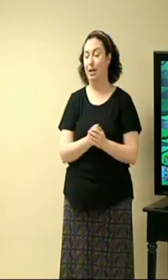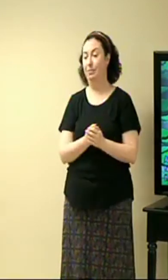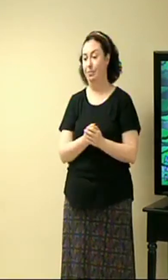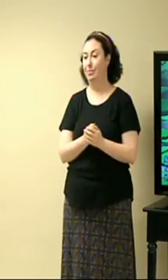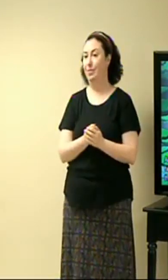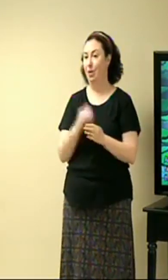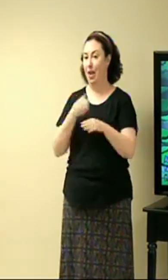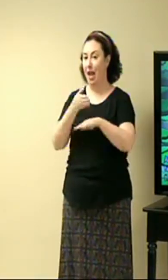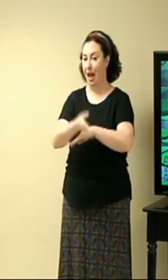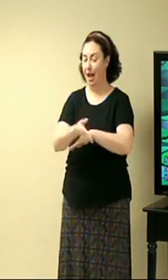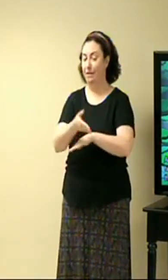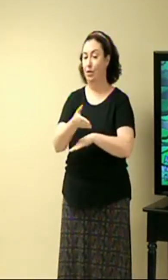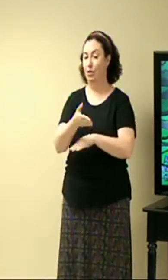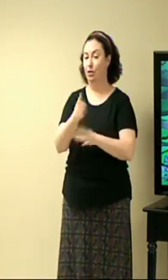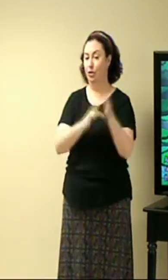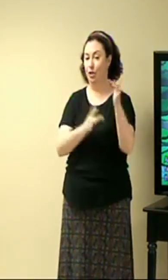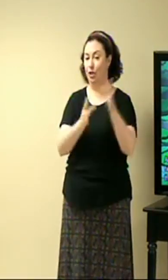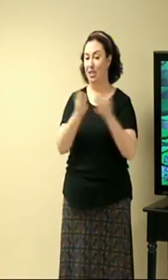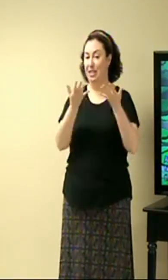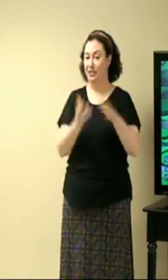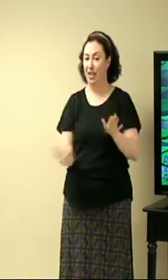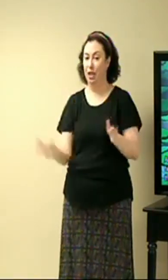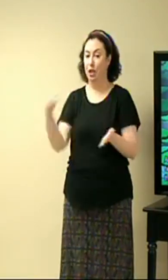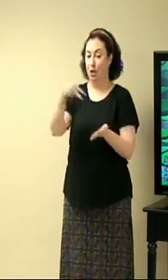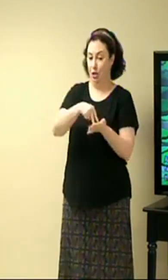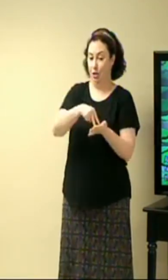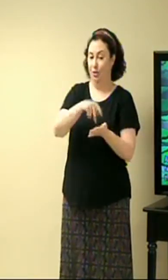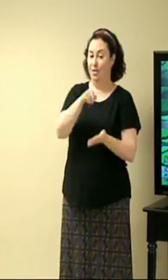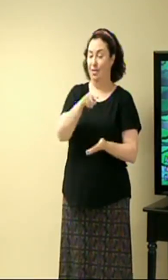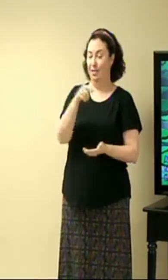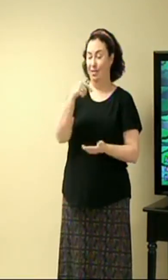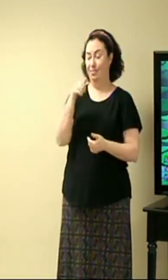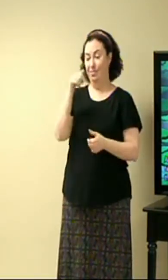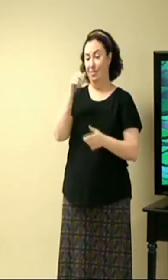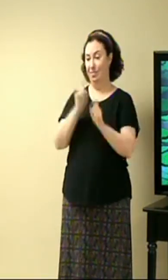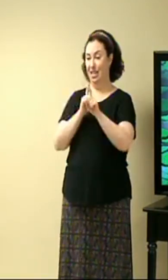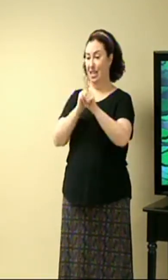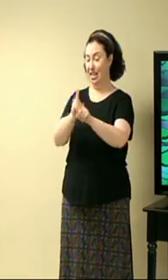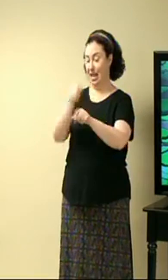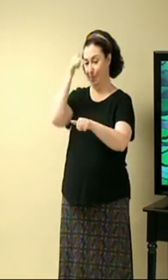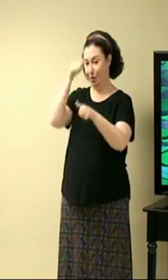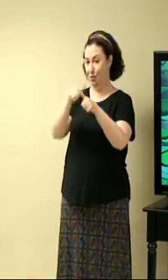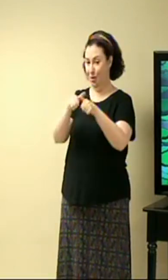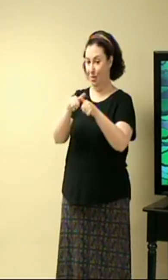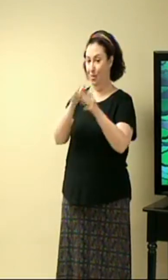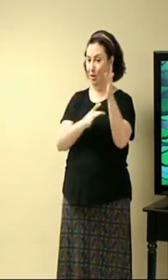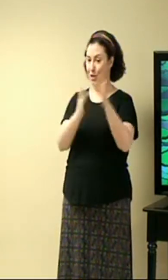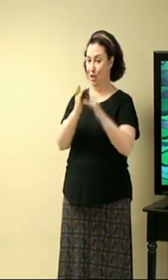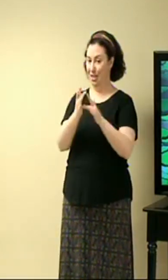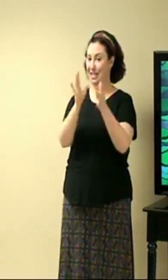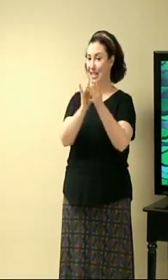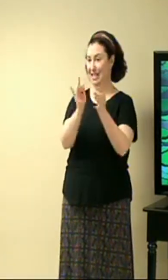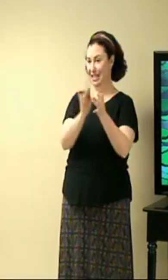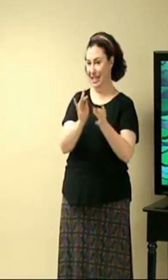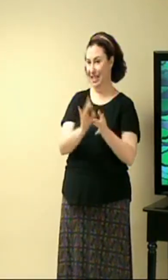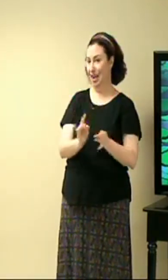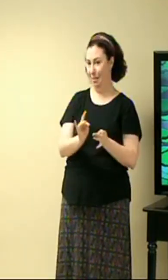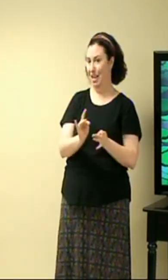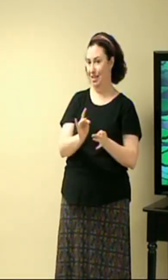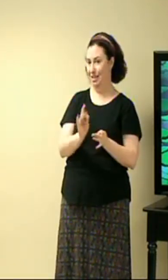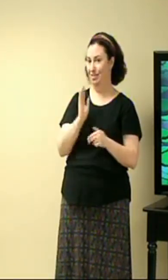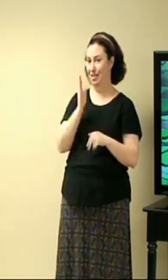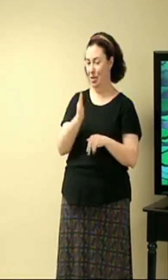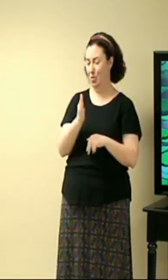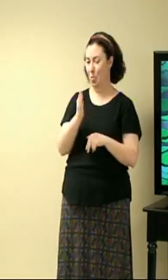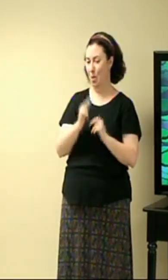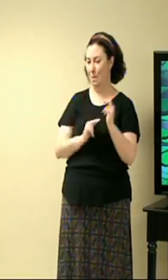said. Then they believed the scriptures and the words that Jesus had spoken. What Jesus says to these people is, my